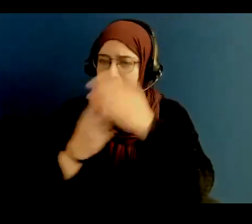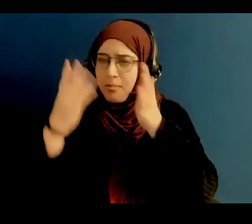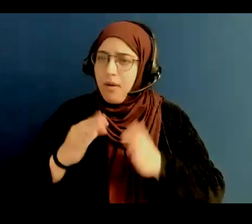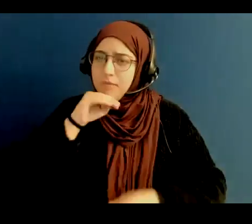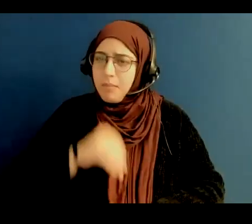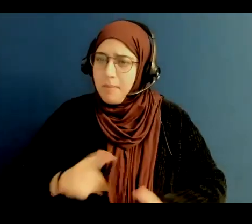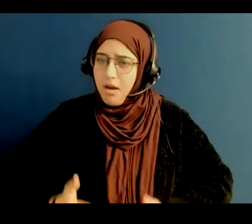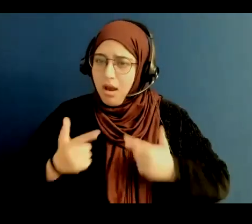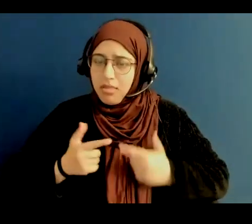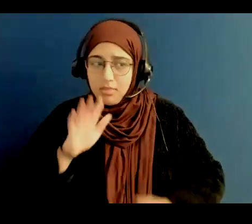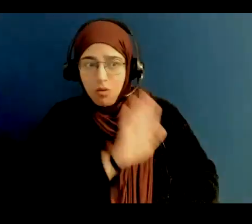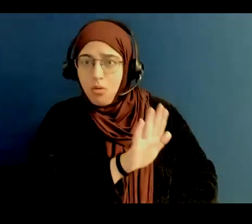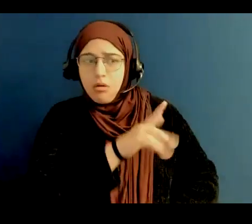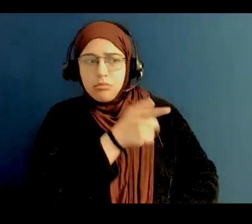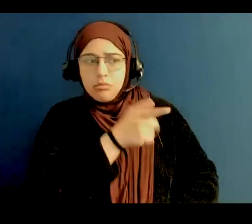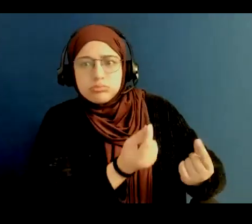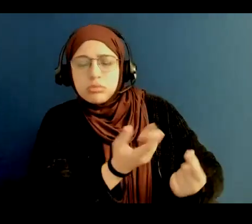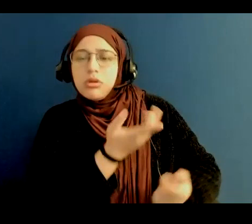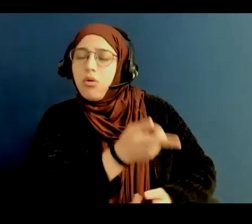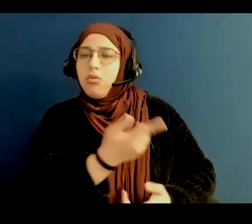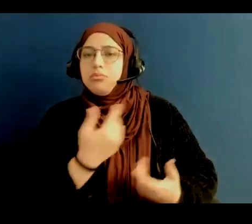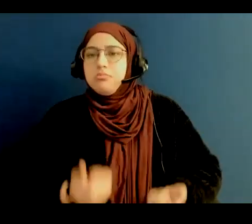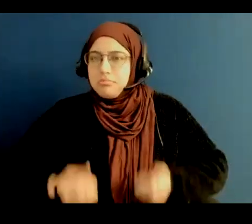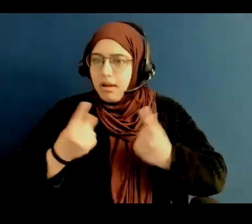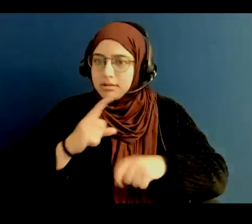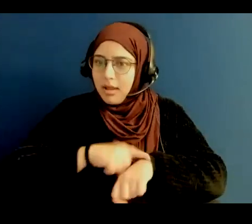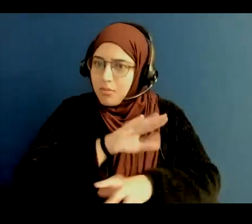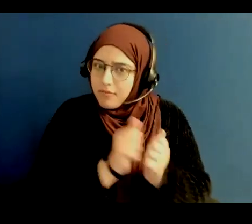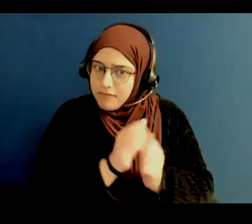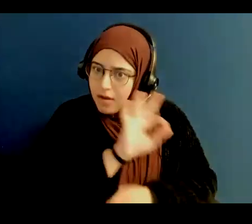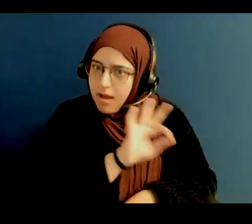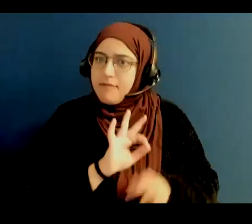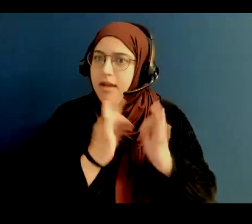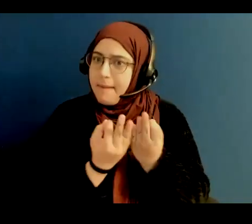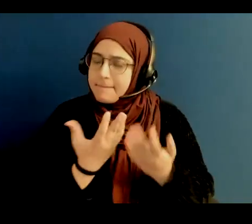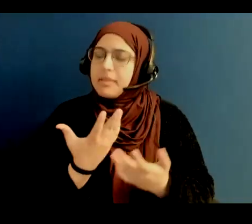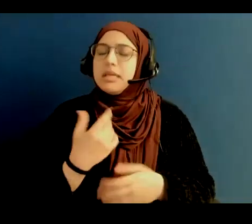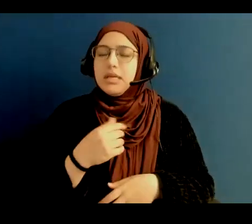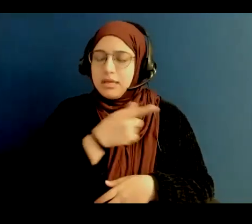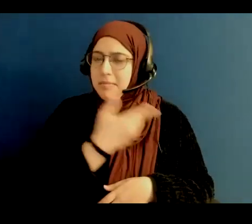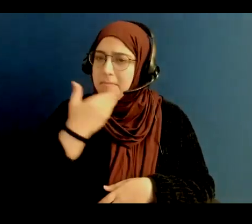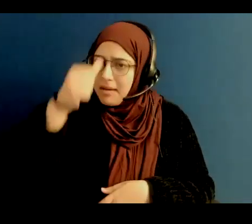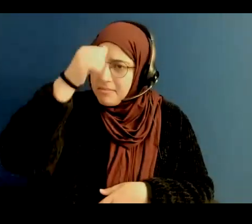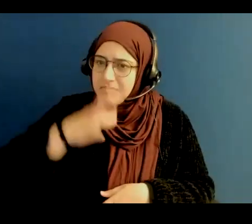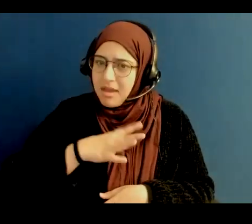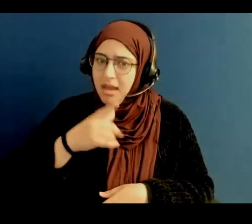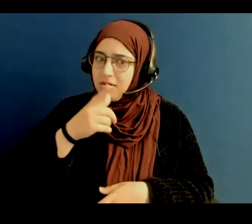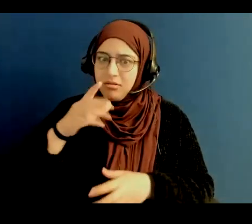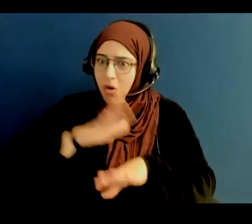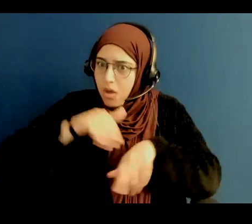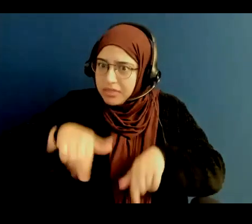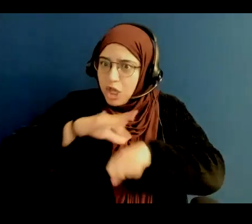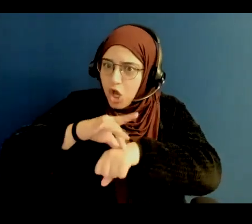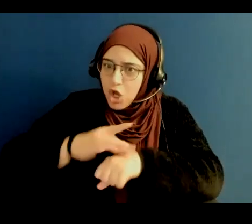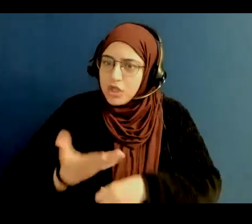able to spend time with his family. He was the best man to have ever walked on the face of this earth. He was